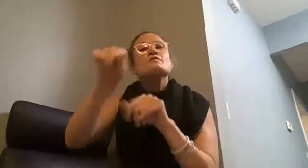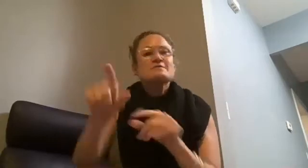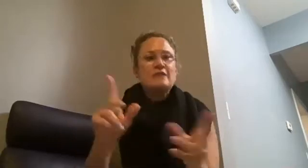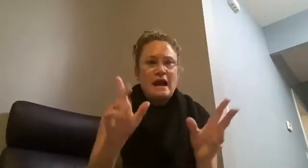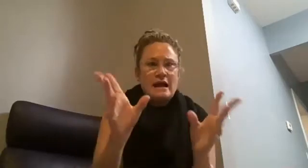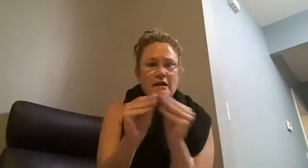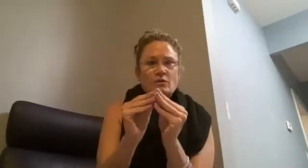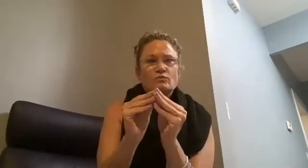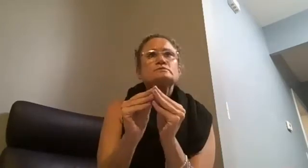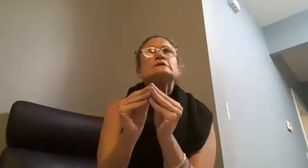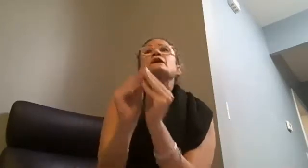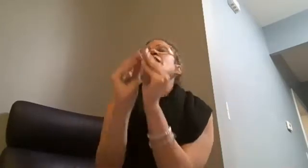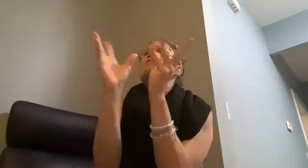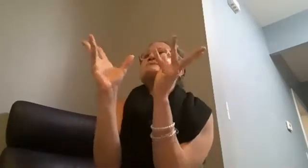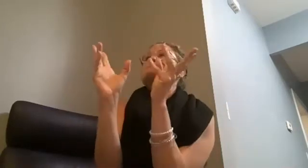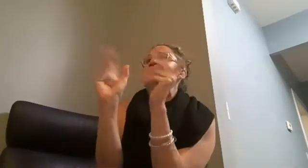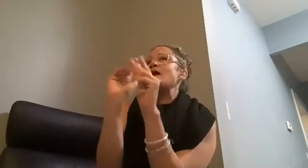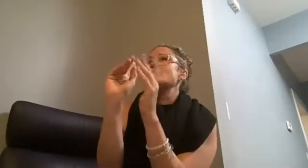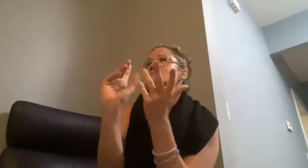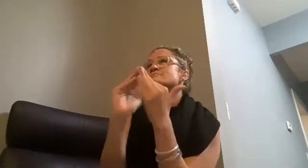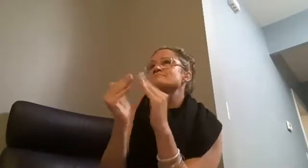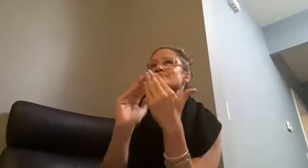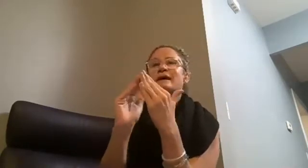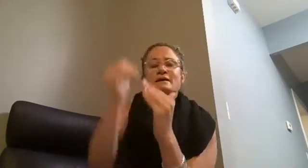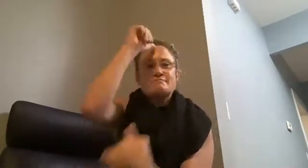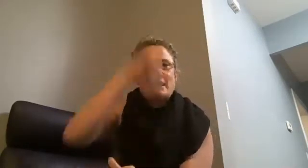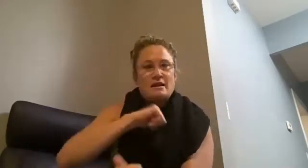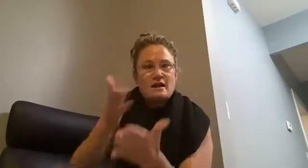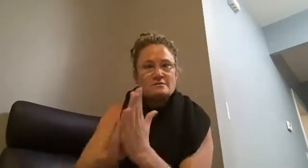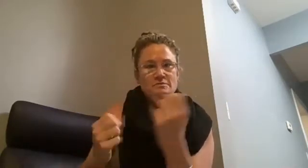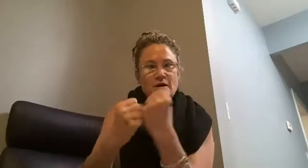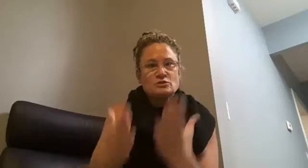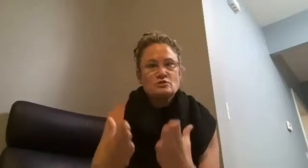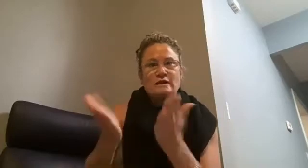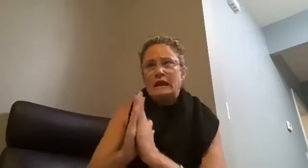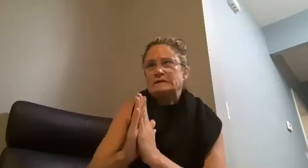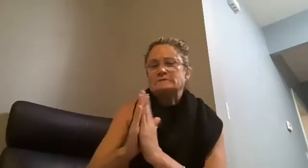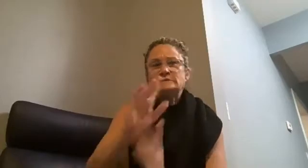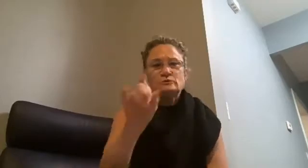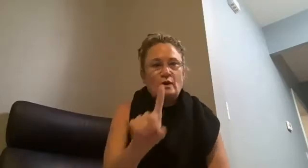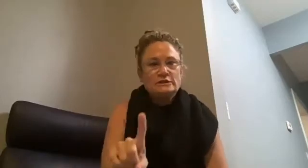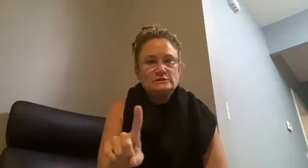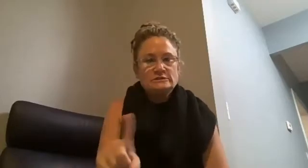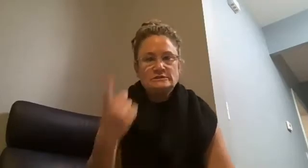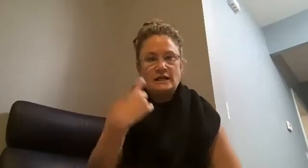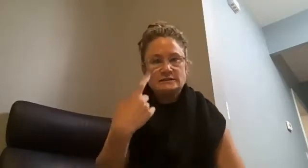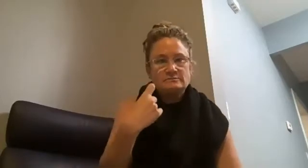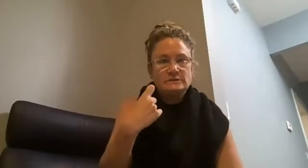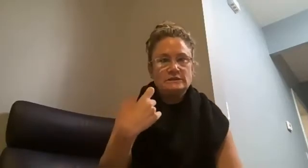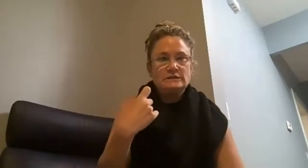end up being my sponsor. And he asked a couple very key questions. One of the most important ones being, how are you